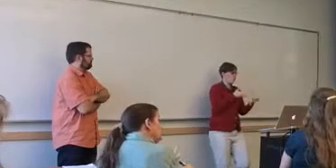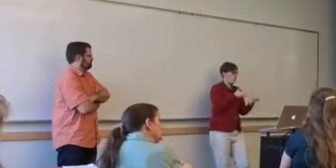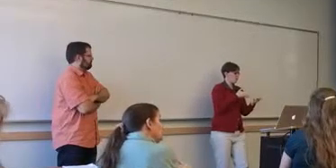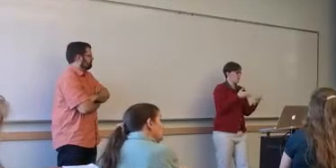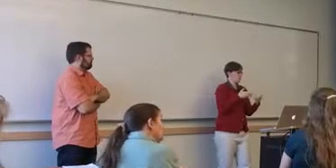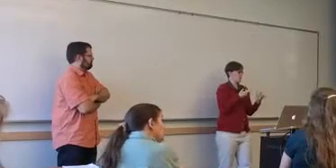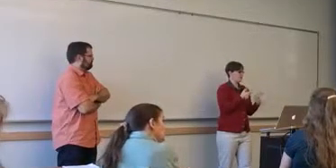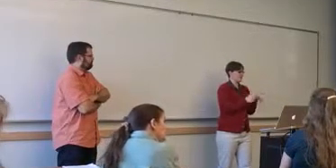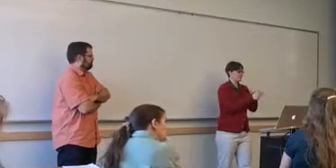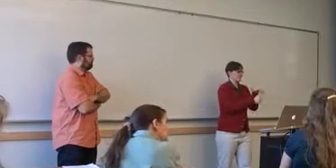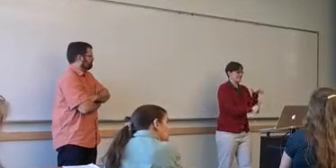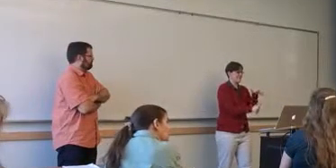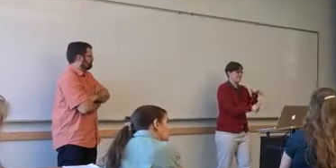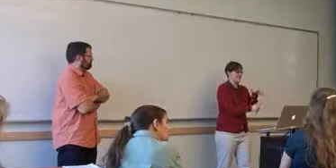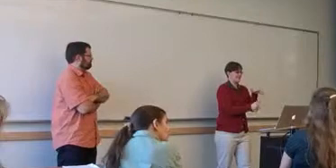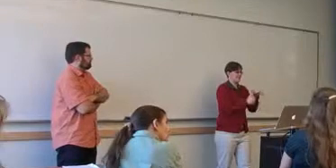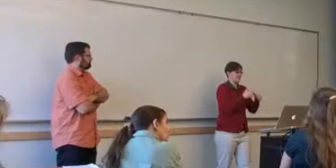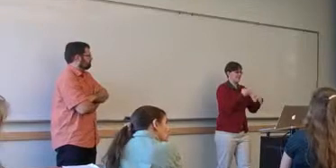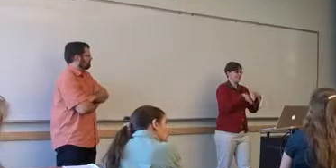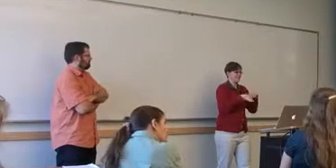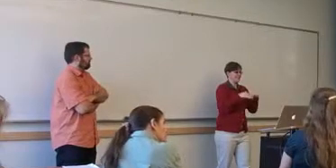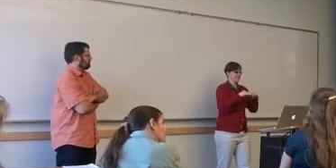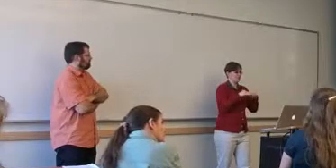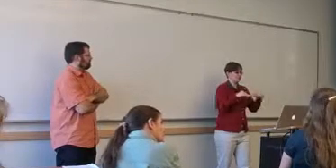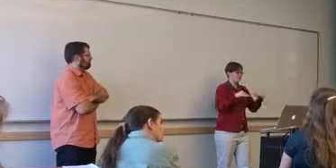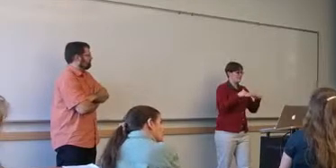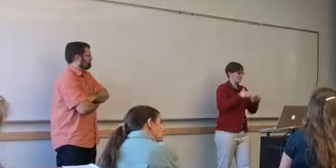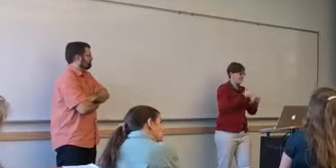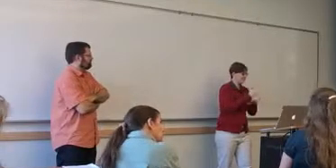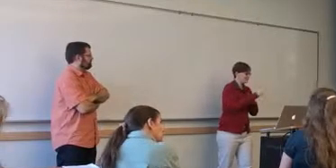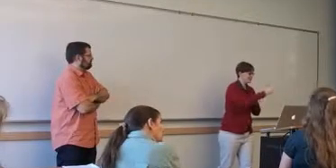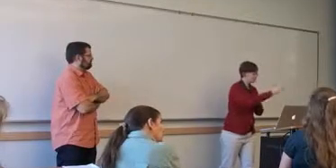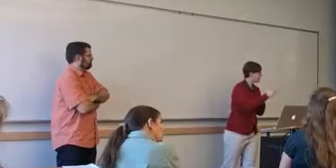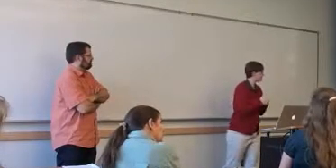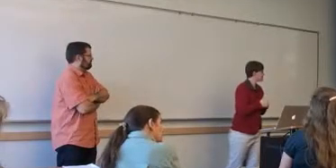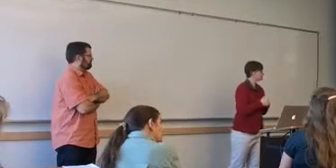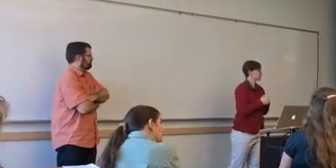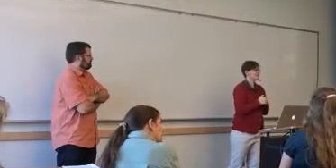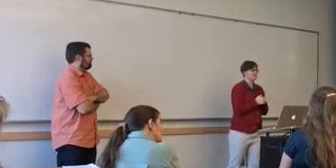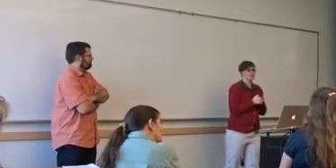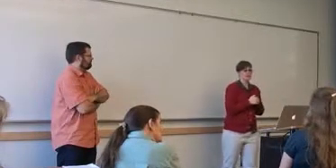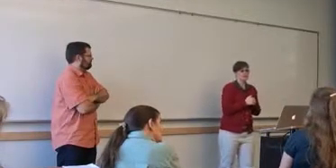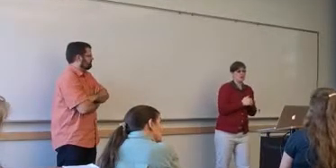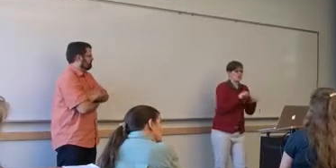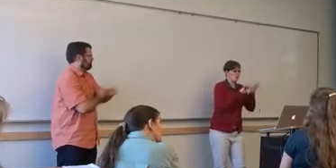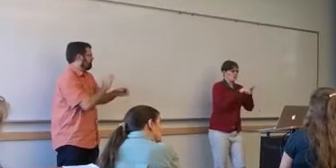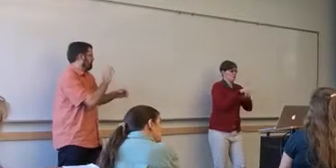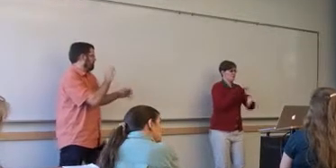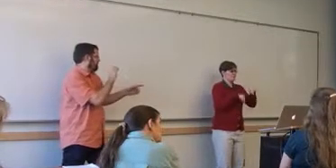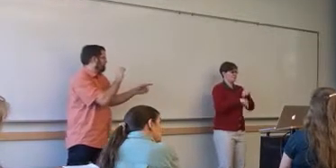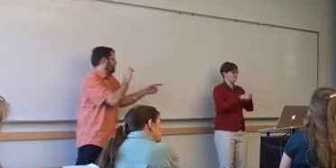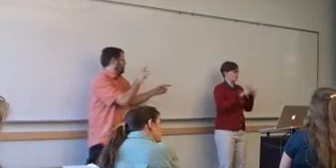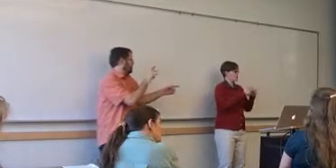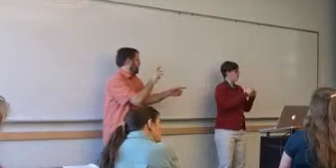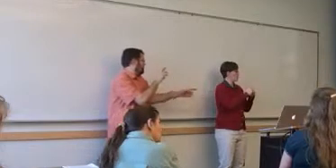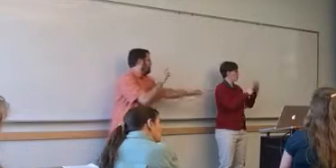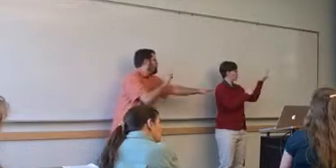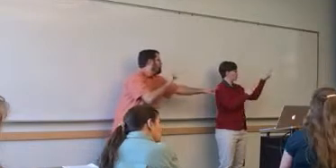they're confronted with academic English and they have no background. So it's instead of a, you know, they have